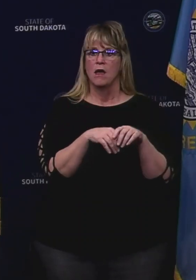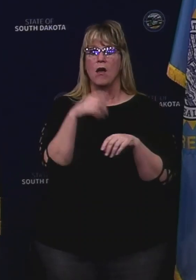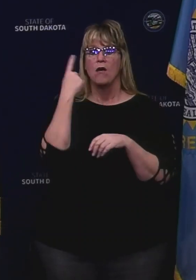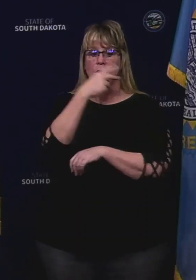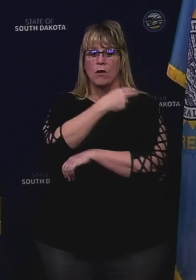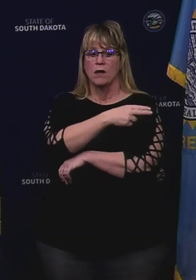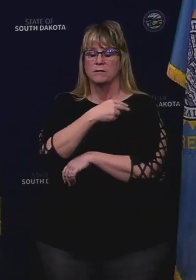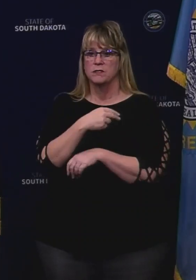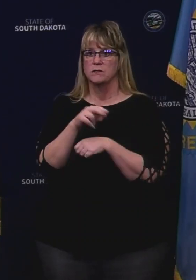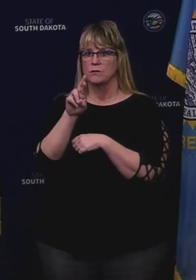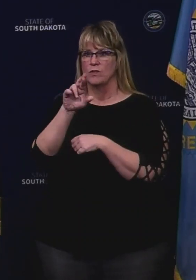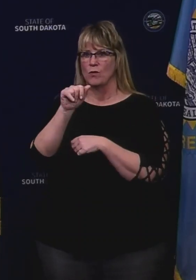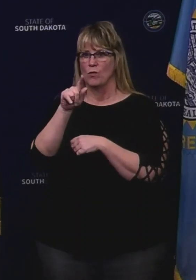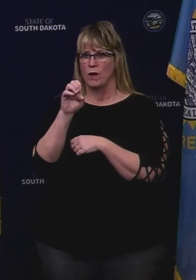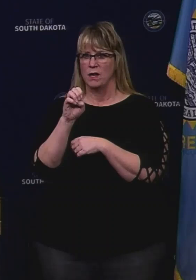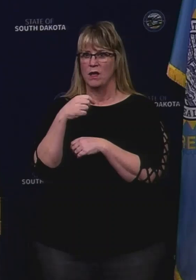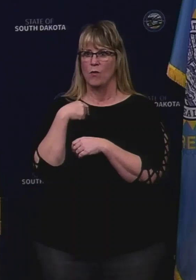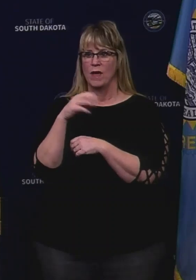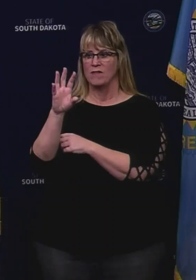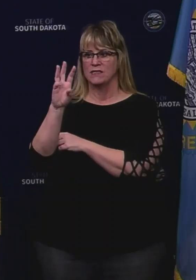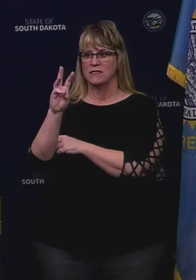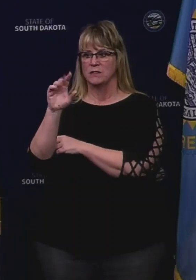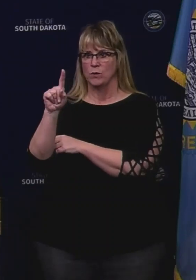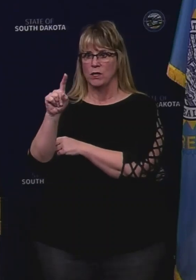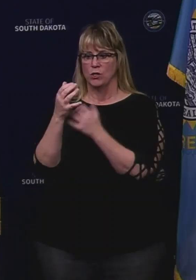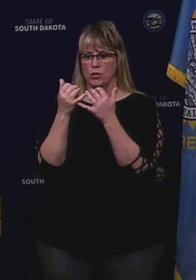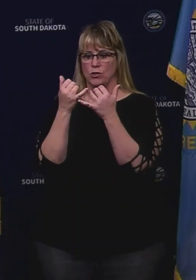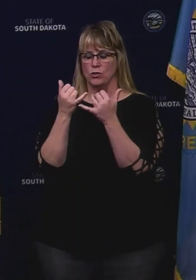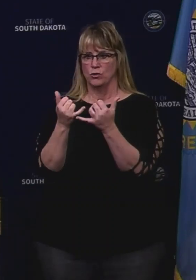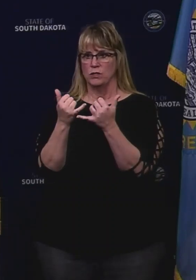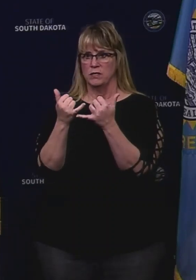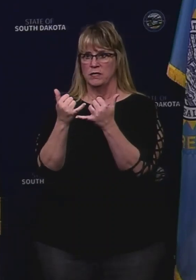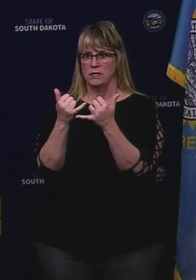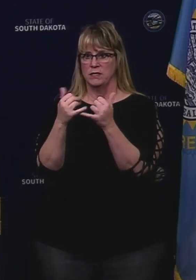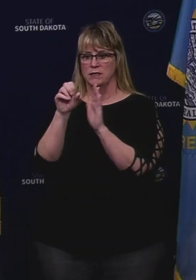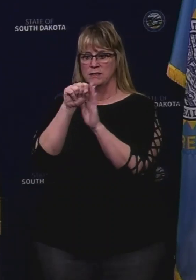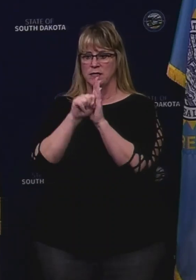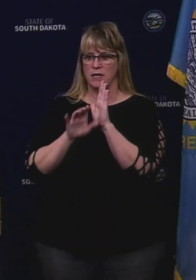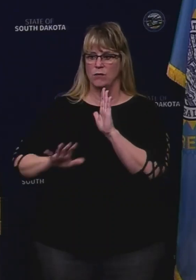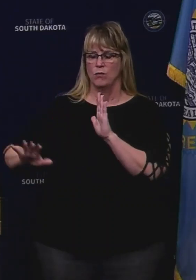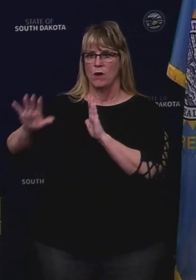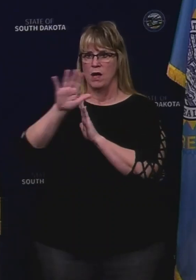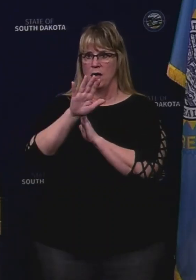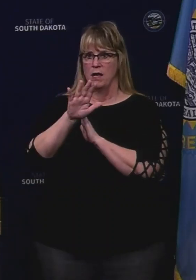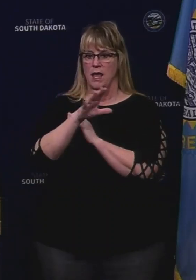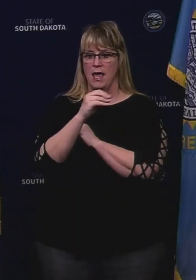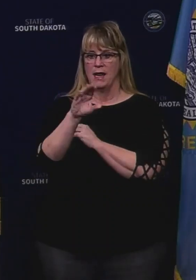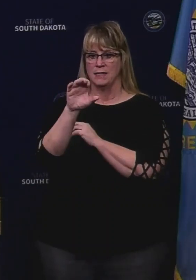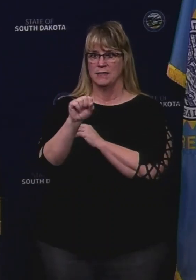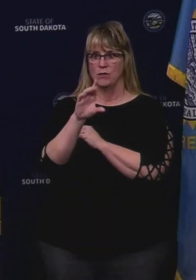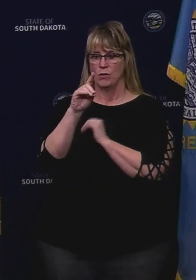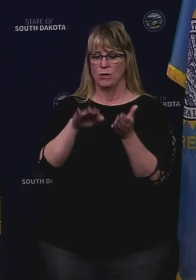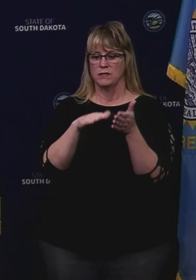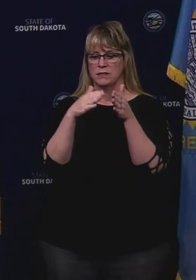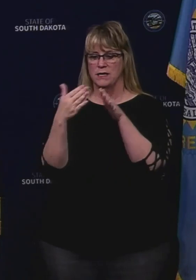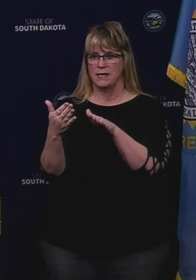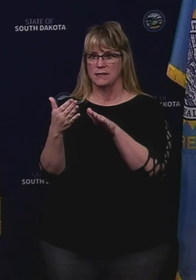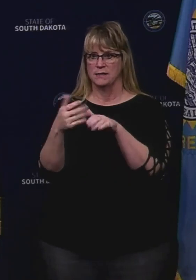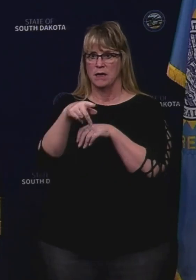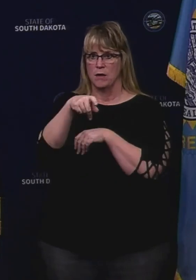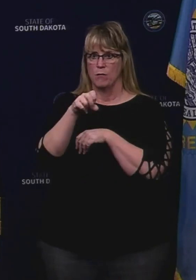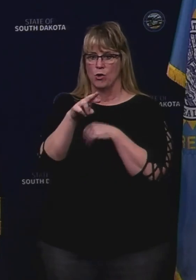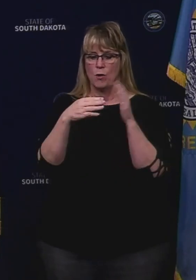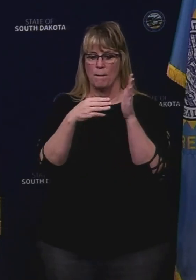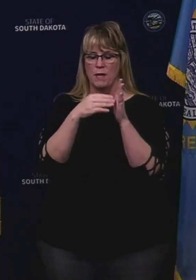as hospitalization rates, have 61 currently statewide. And as far as South Dakota deaths per million, we're one of